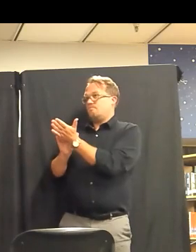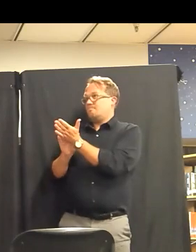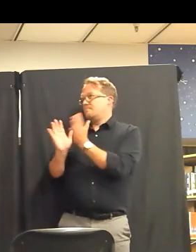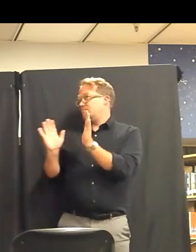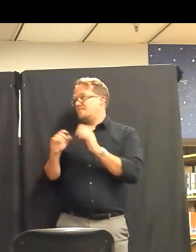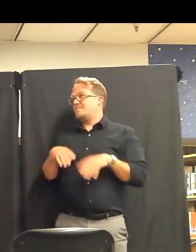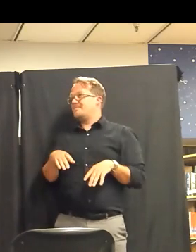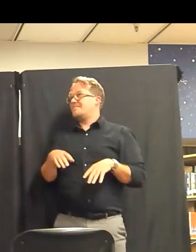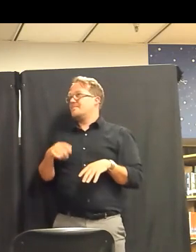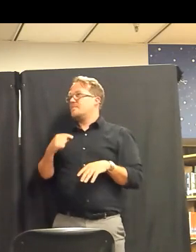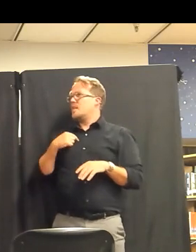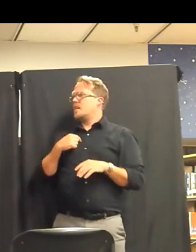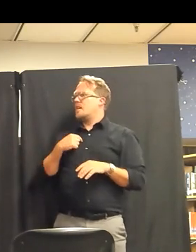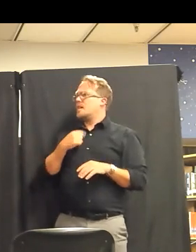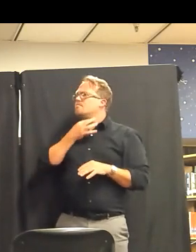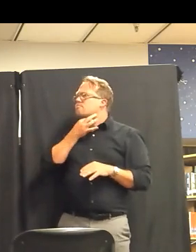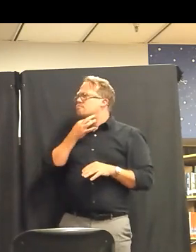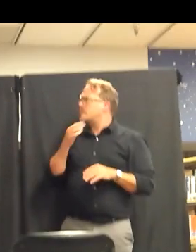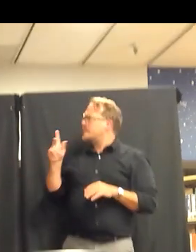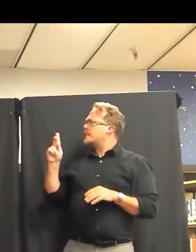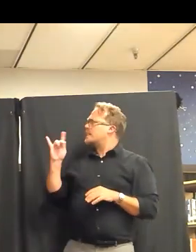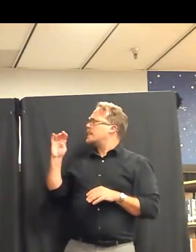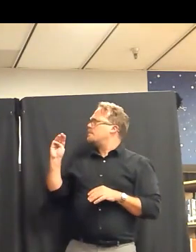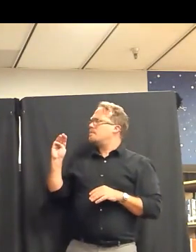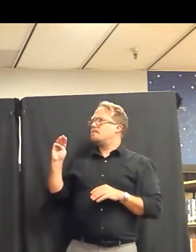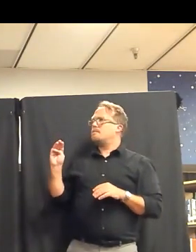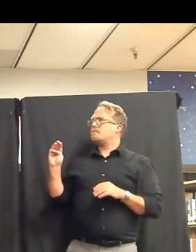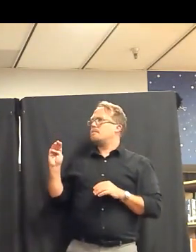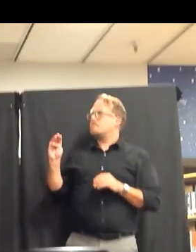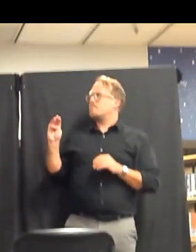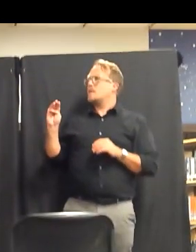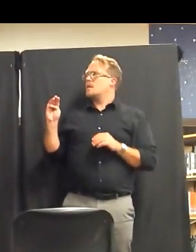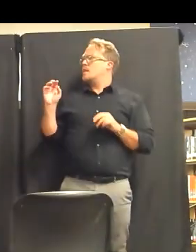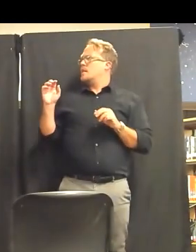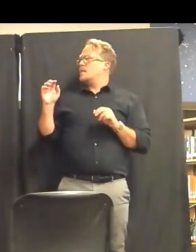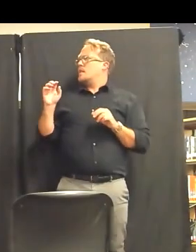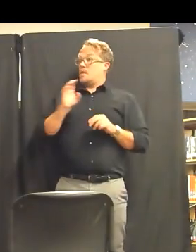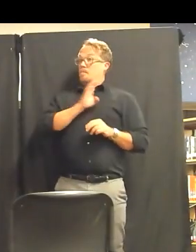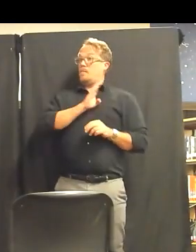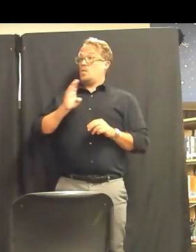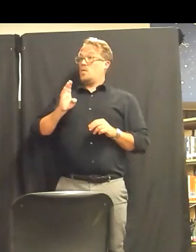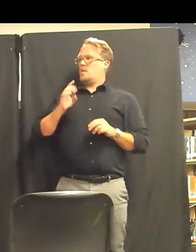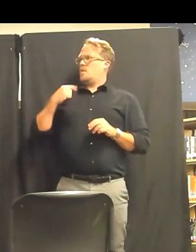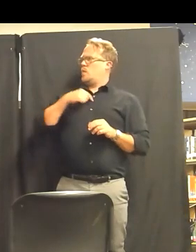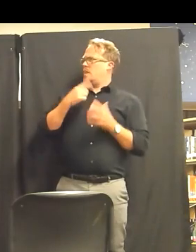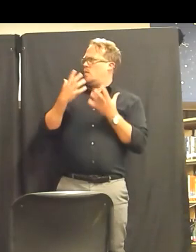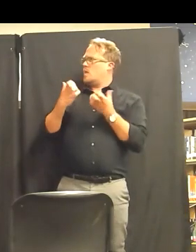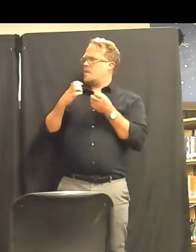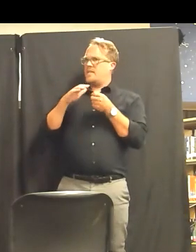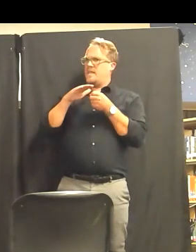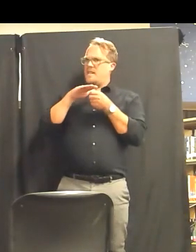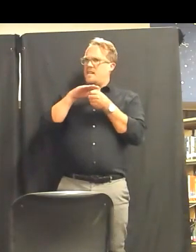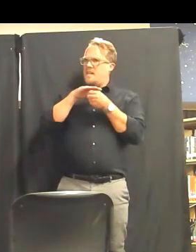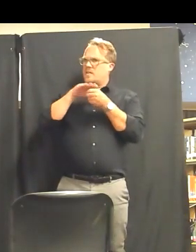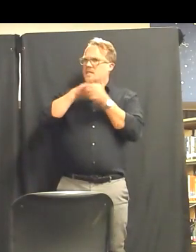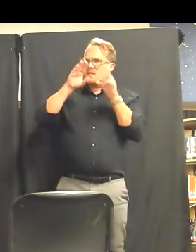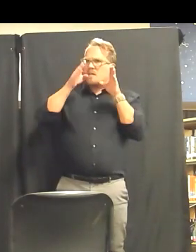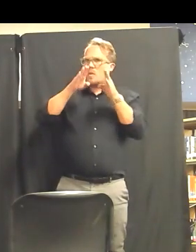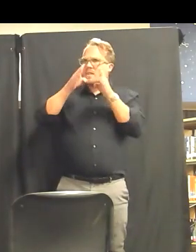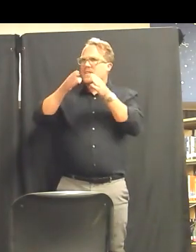wondering if we could have the board, if we could have that areas of focus, because I'd